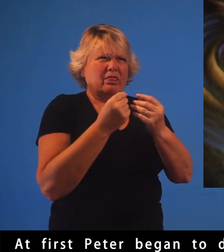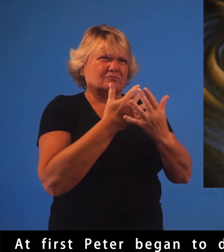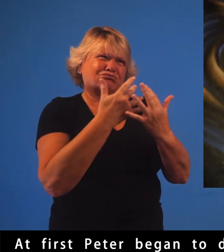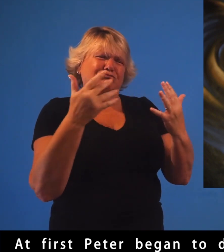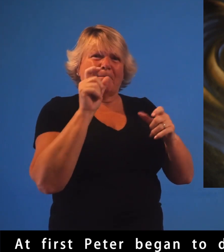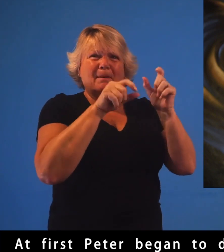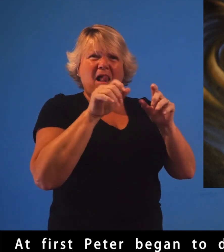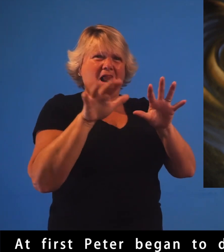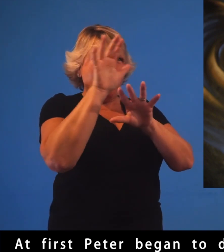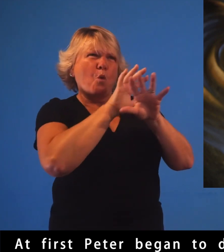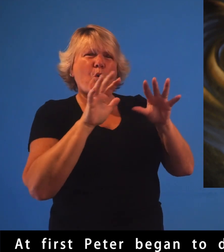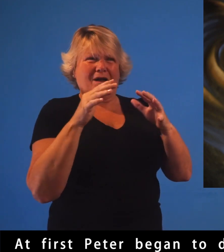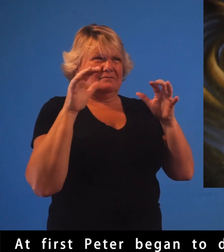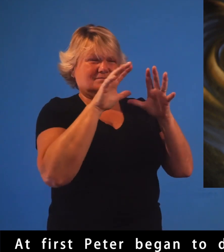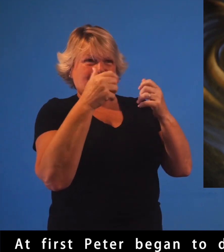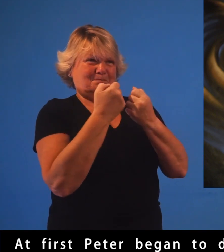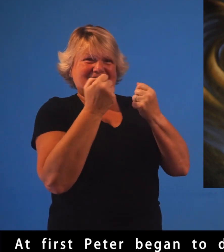people.